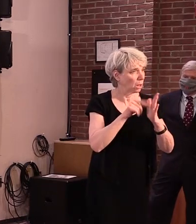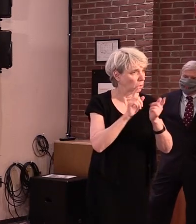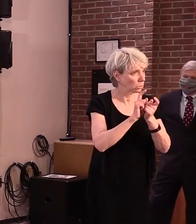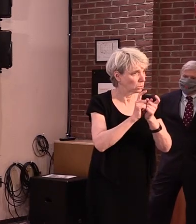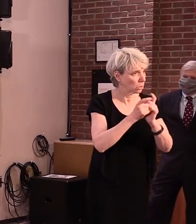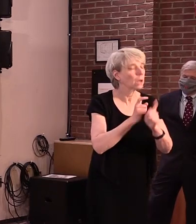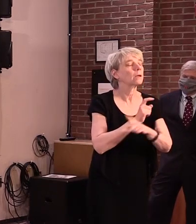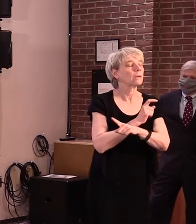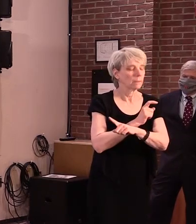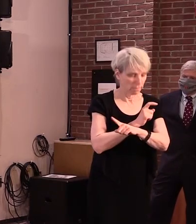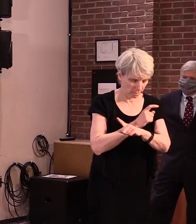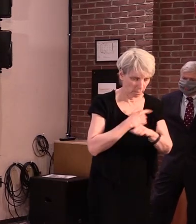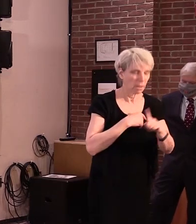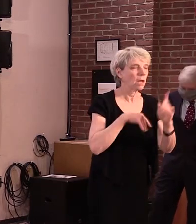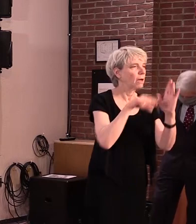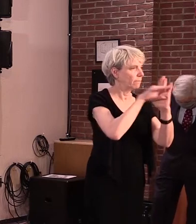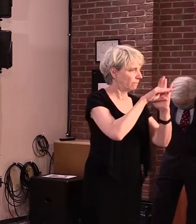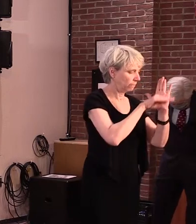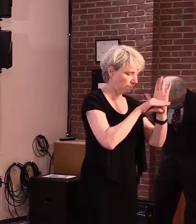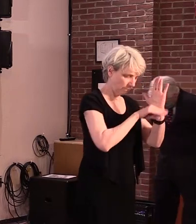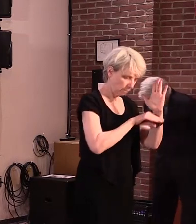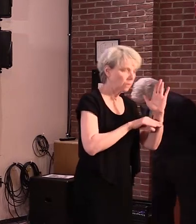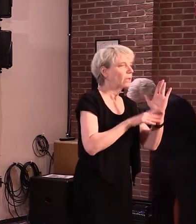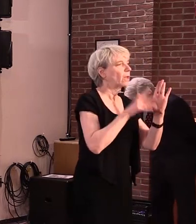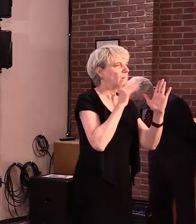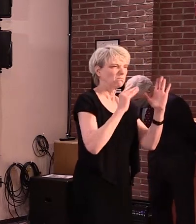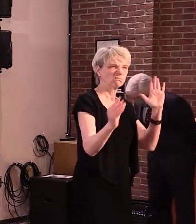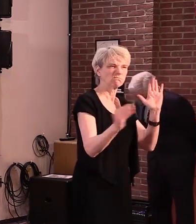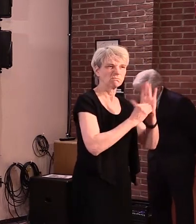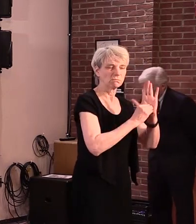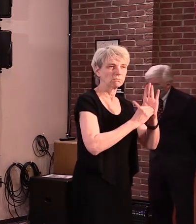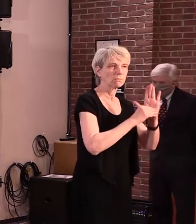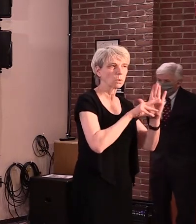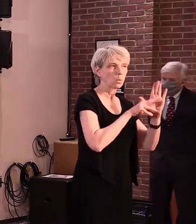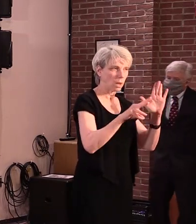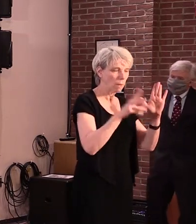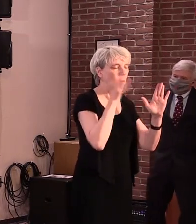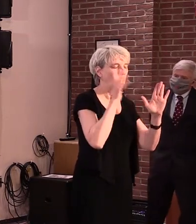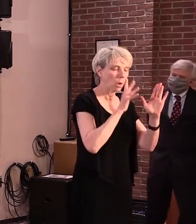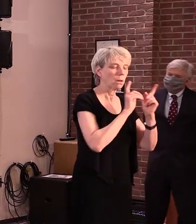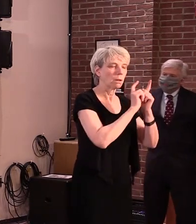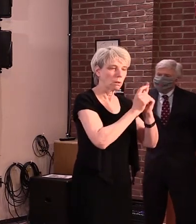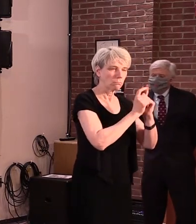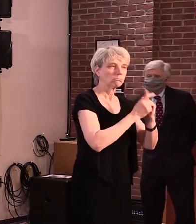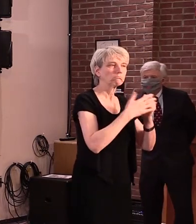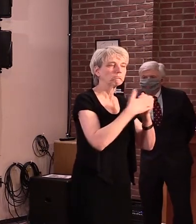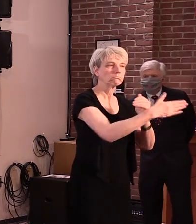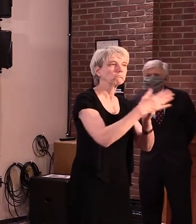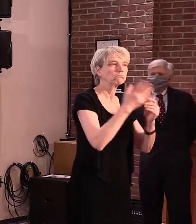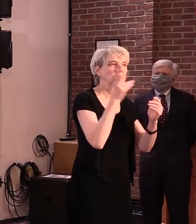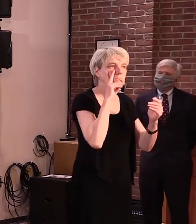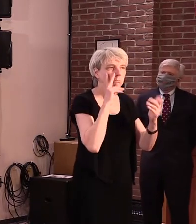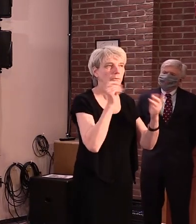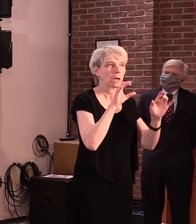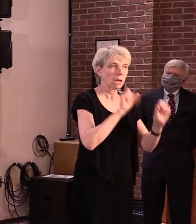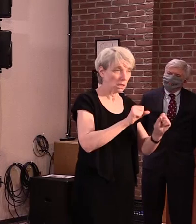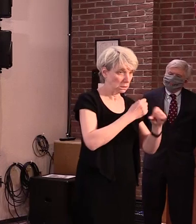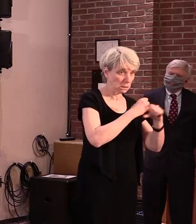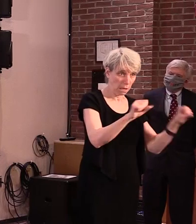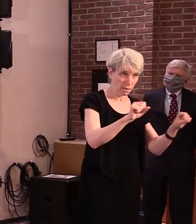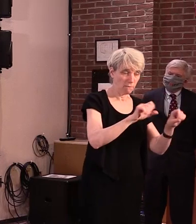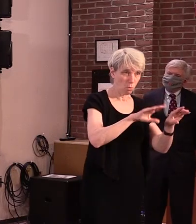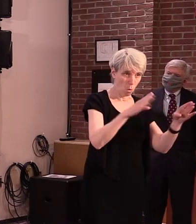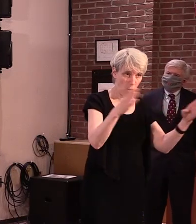There's guidelines they have to follow, and they'll be updated as we move forward. And again, watching the trendings and so forth.